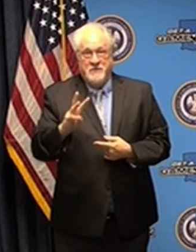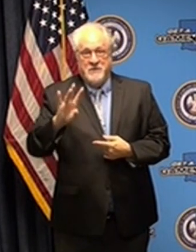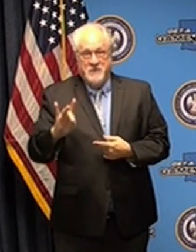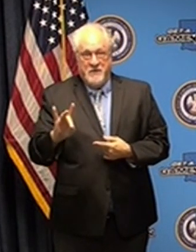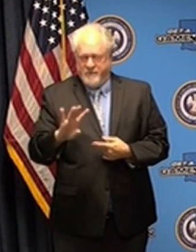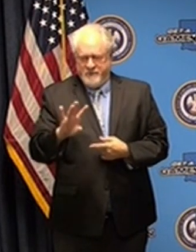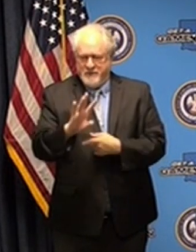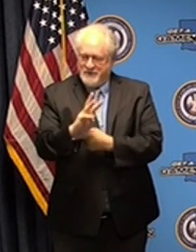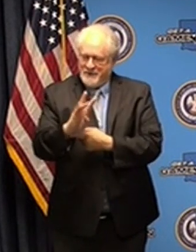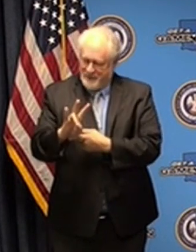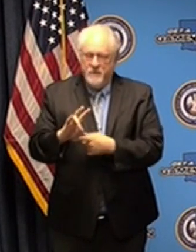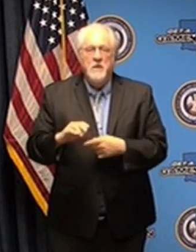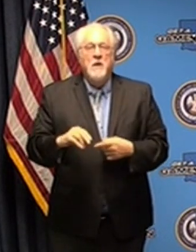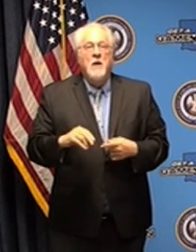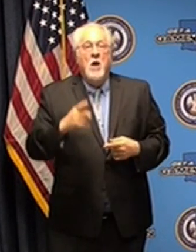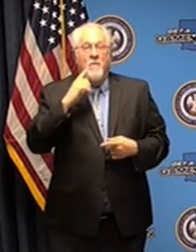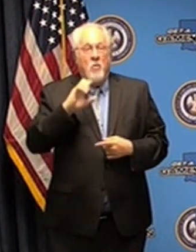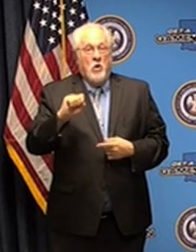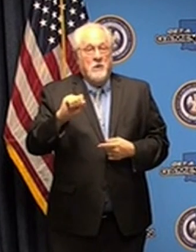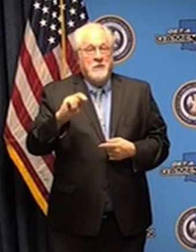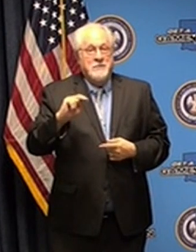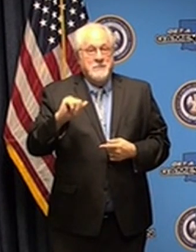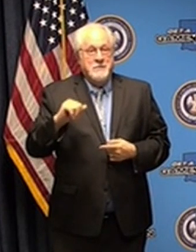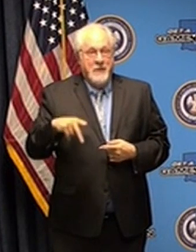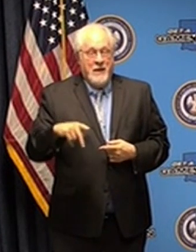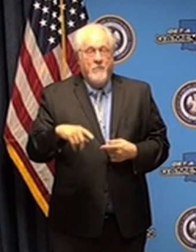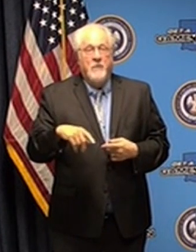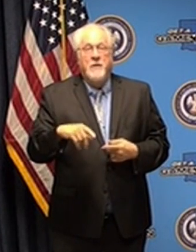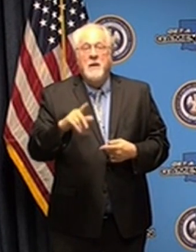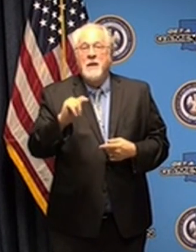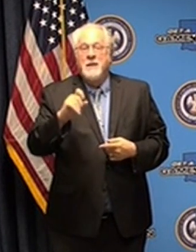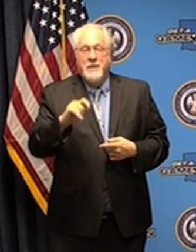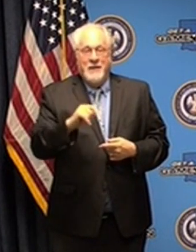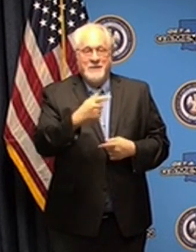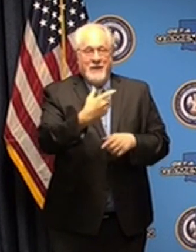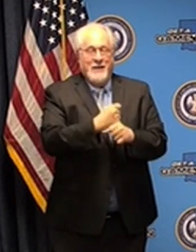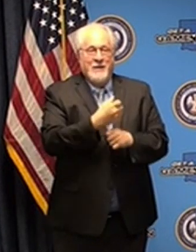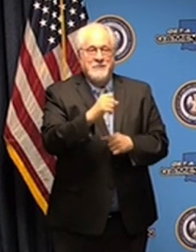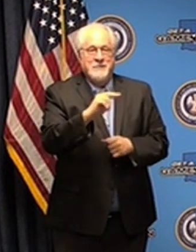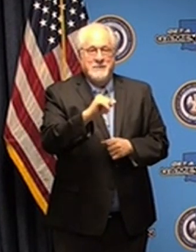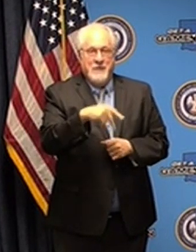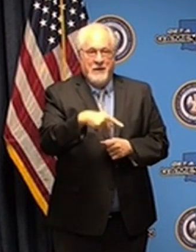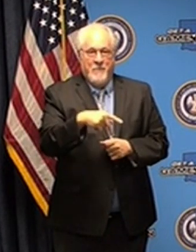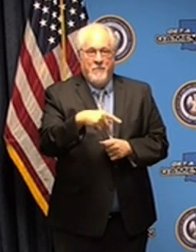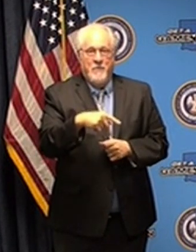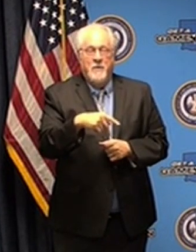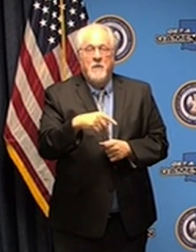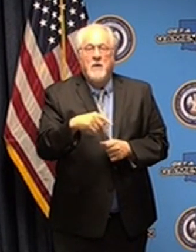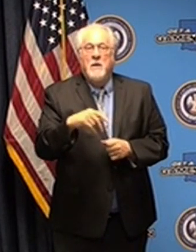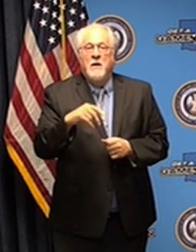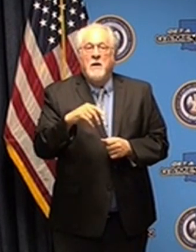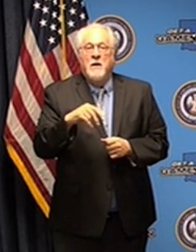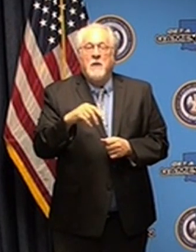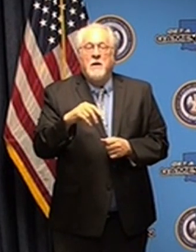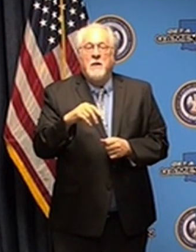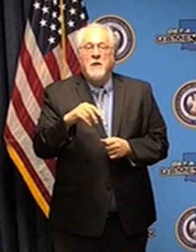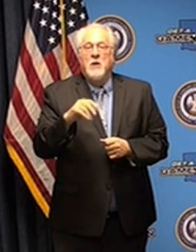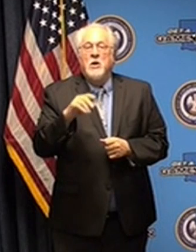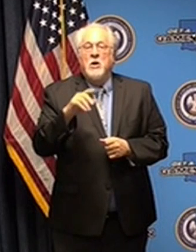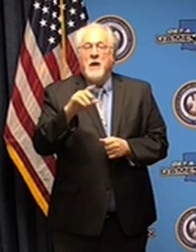866-783-5567. For information about SNAP, text GETSNAP, GETSNAP, no